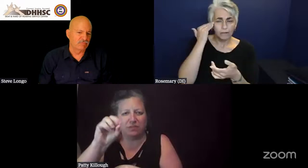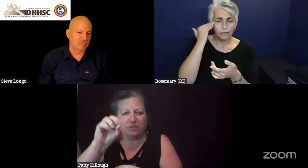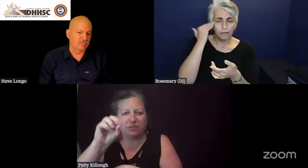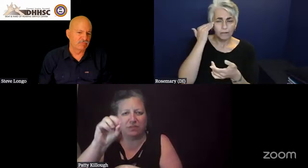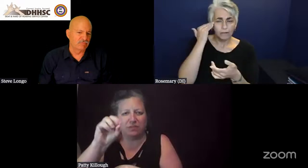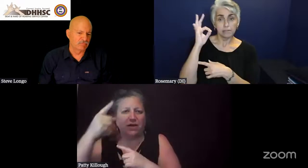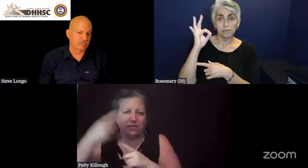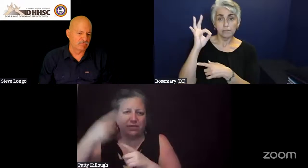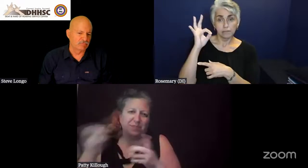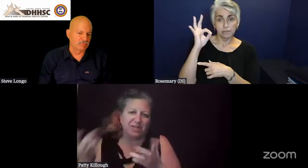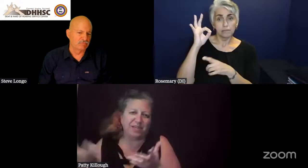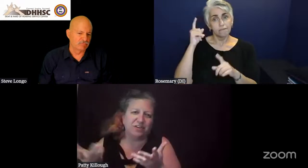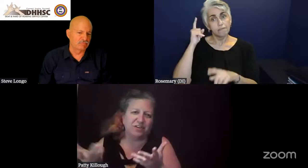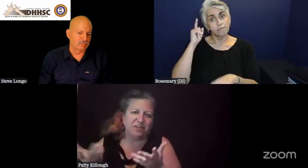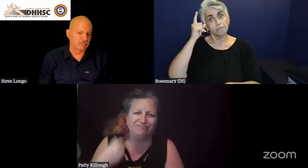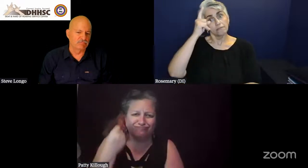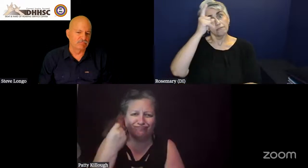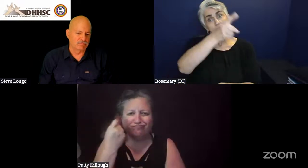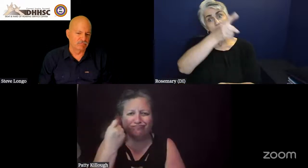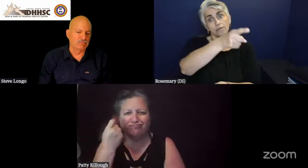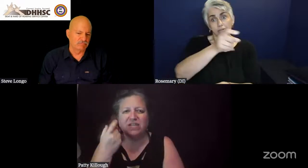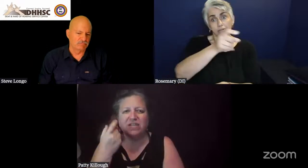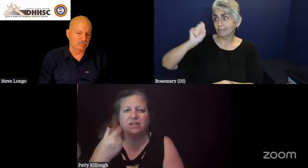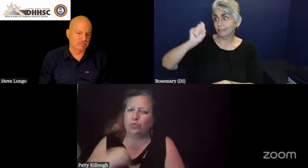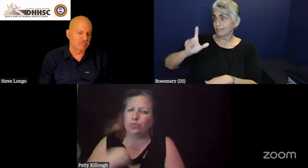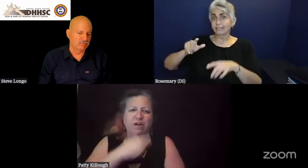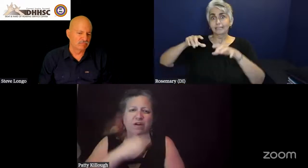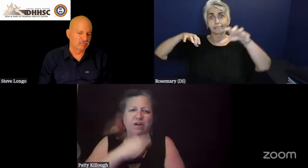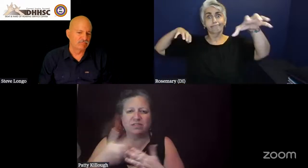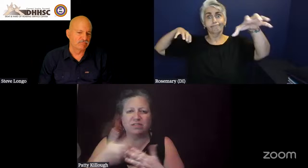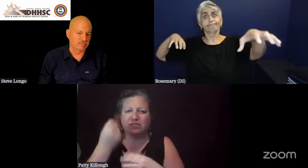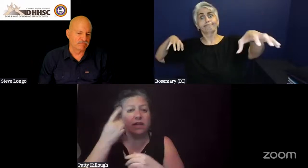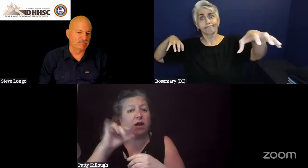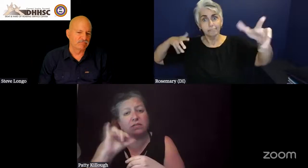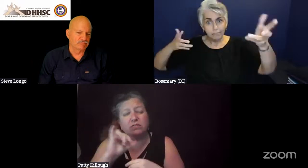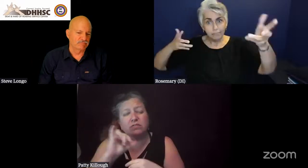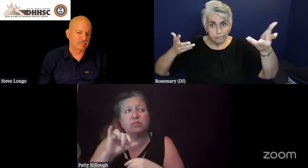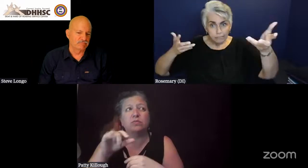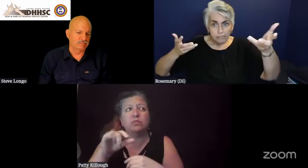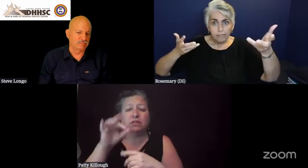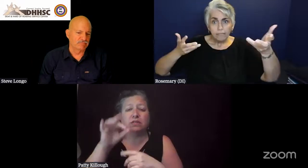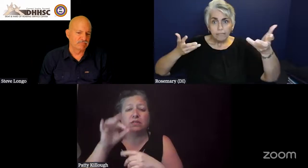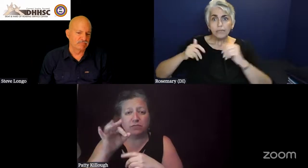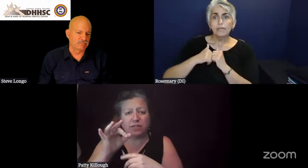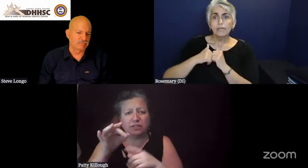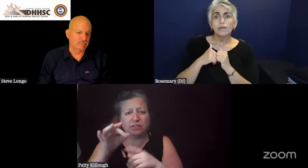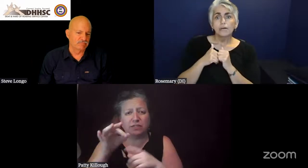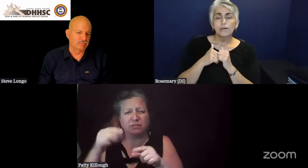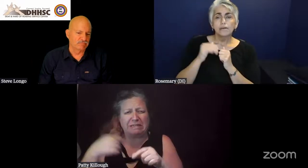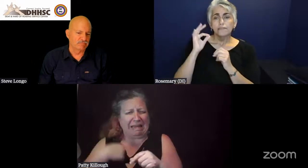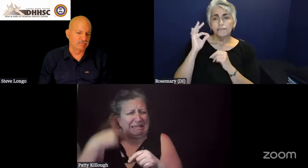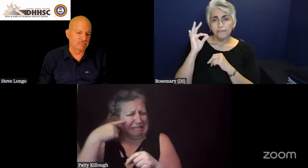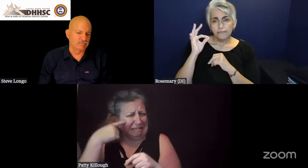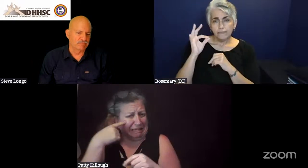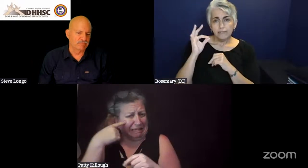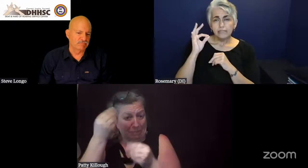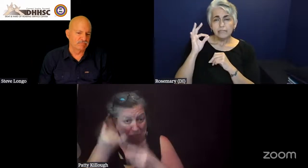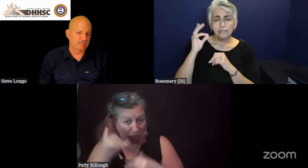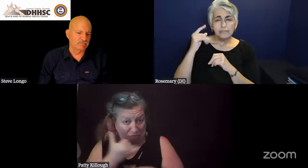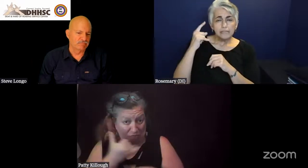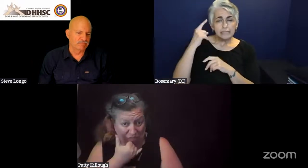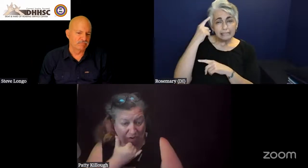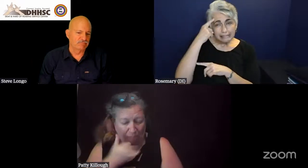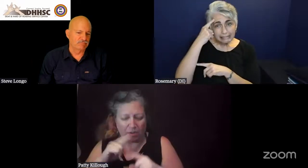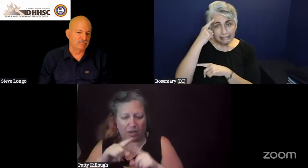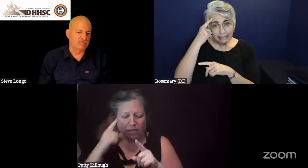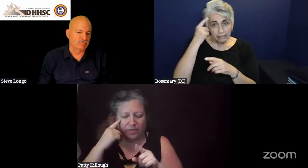can those people give us the information they want to give us or communicate with us as they would like? Fresno's far from